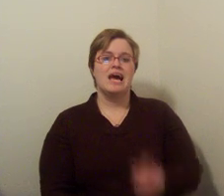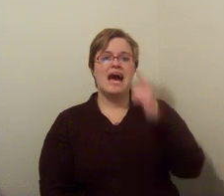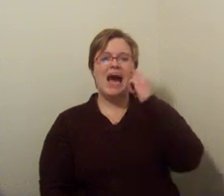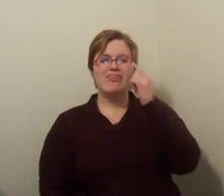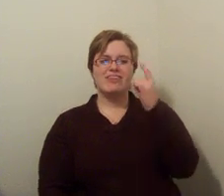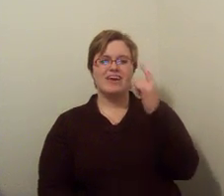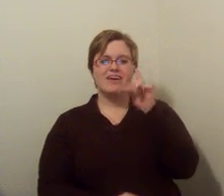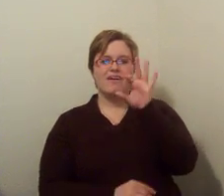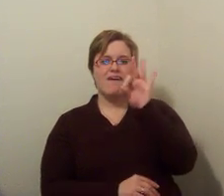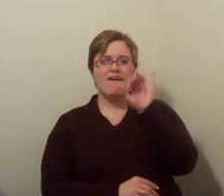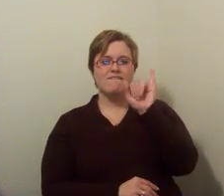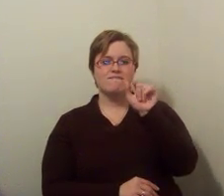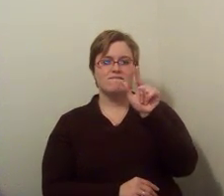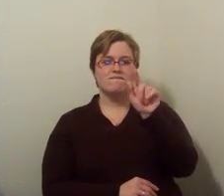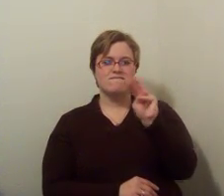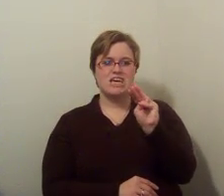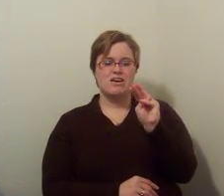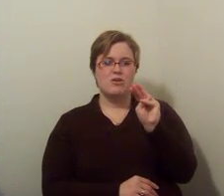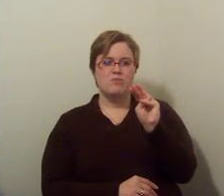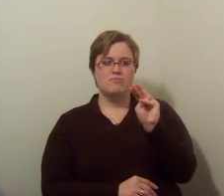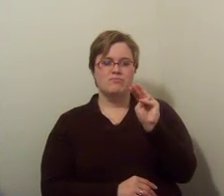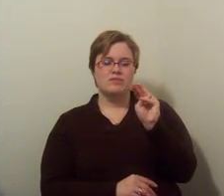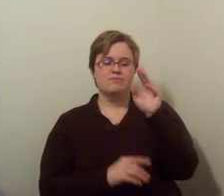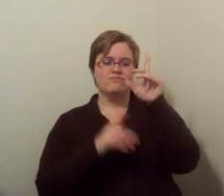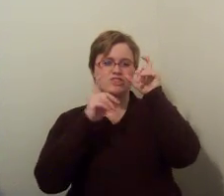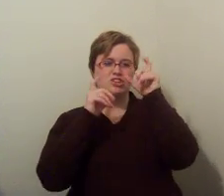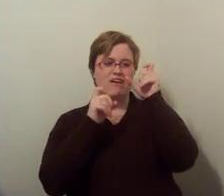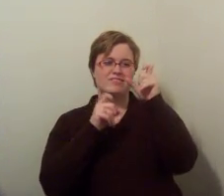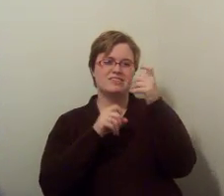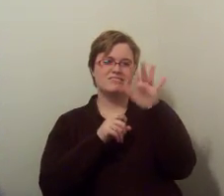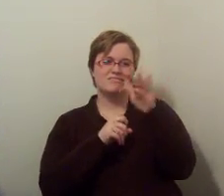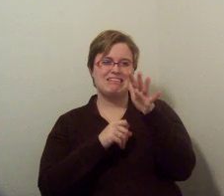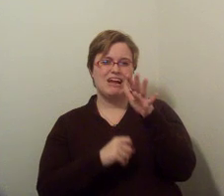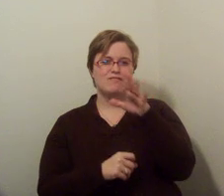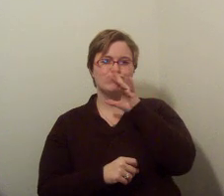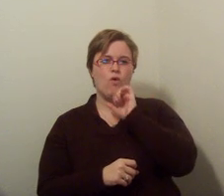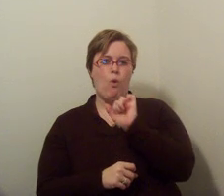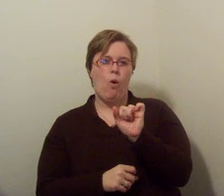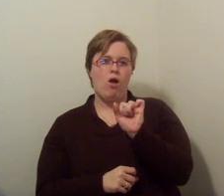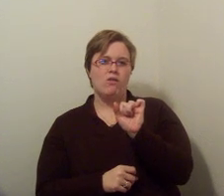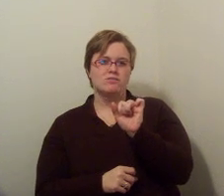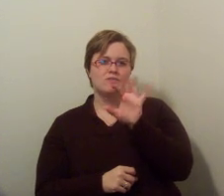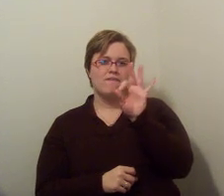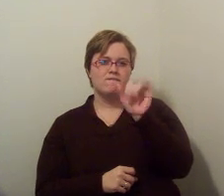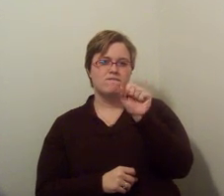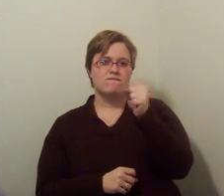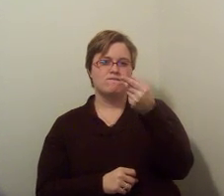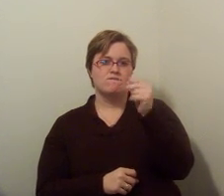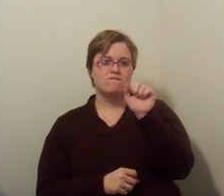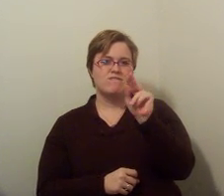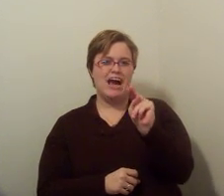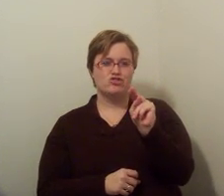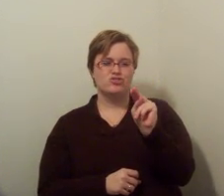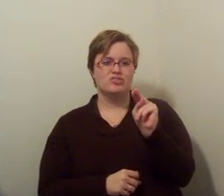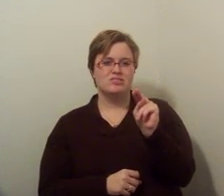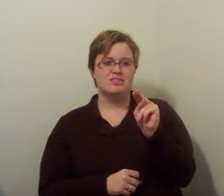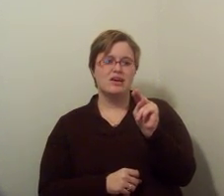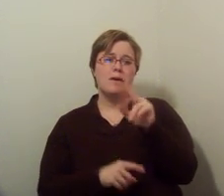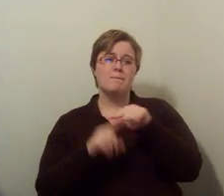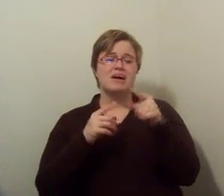photography is kind of an old-fashioned technology, as you said, it's still, lots of people are using it, lots of interesting things are